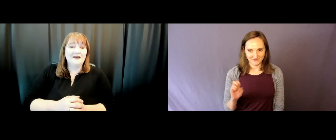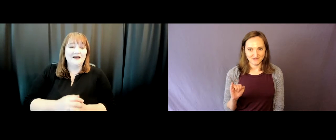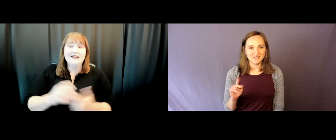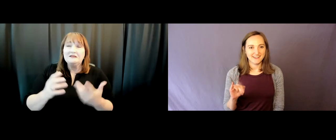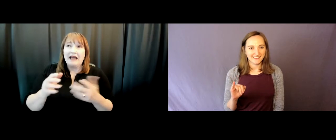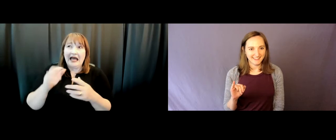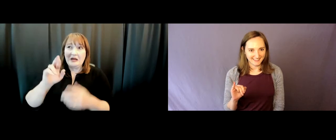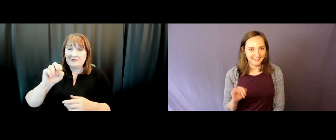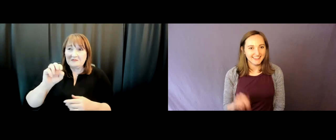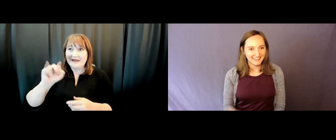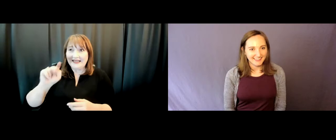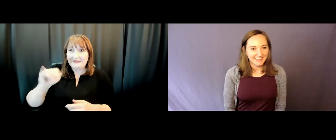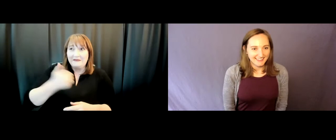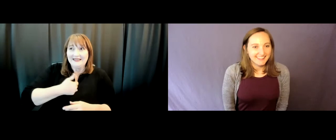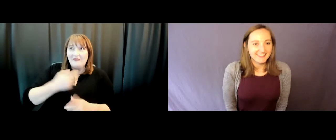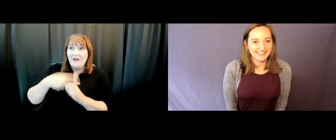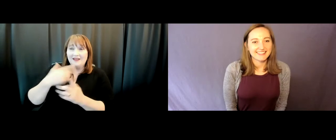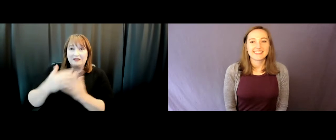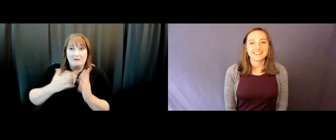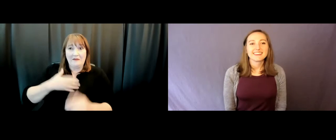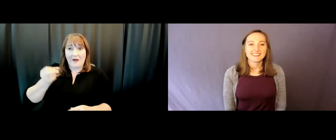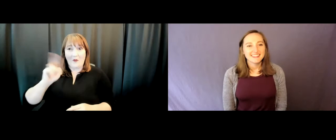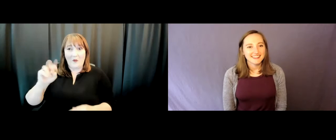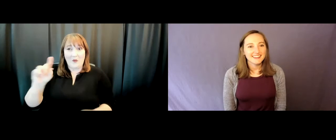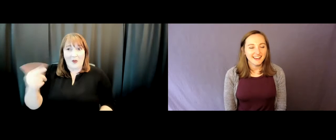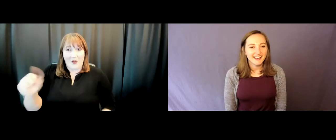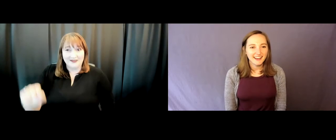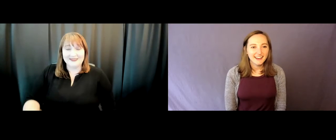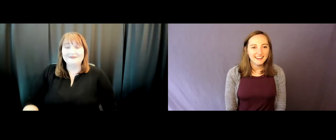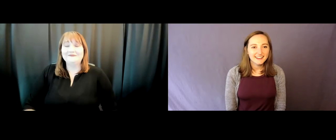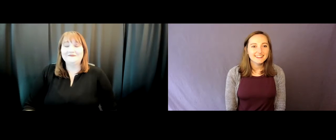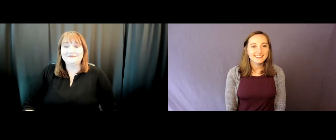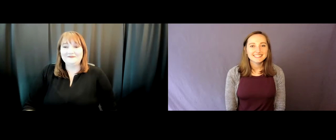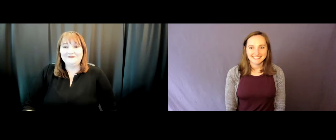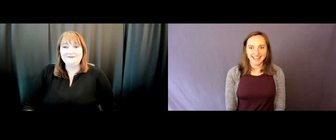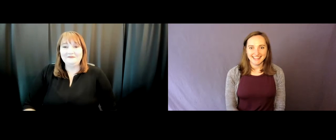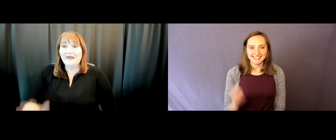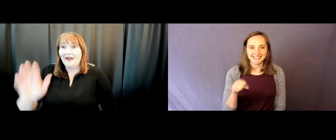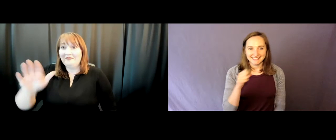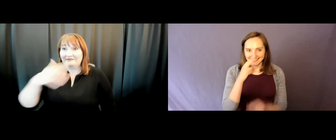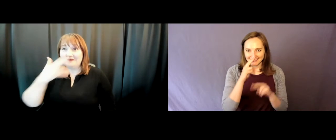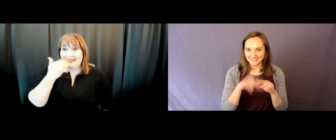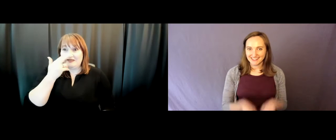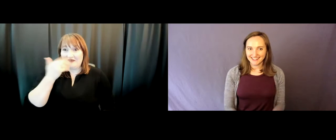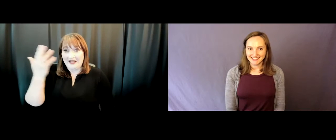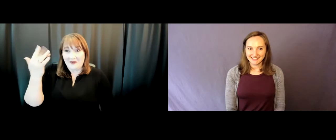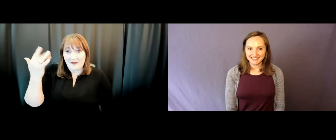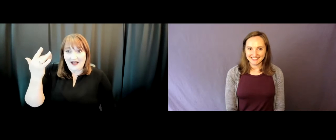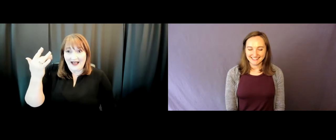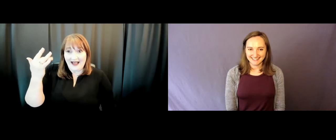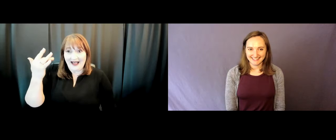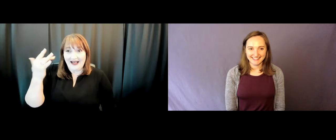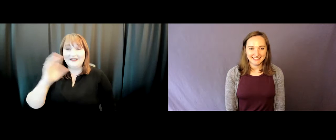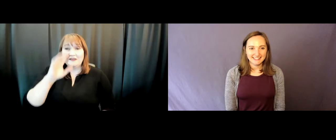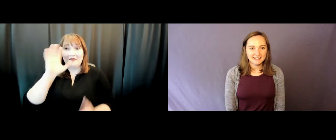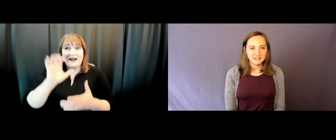that was super fun. Yes. And it's funny because my husband was super skeptical.